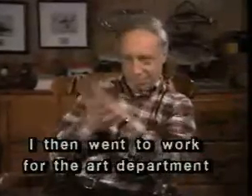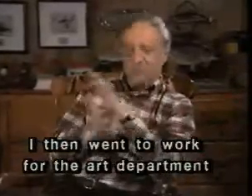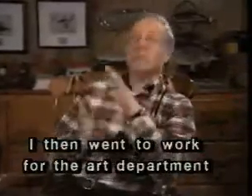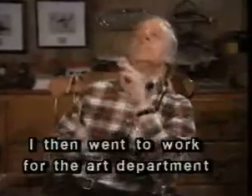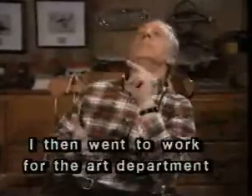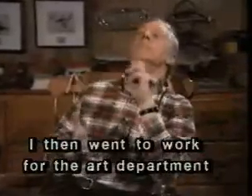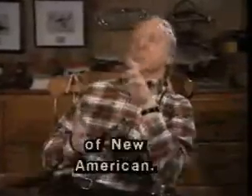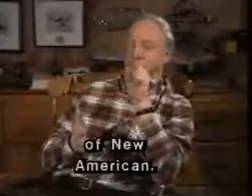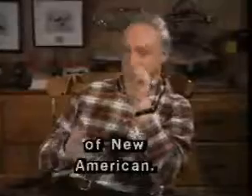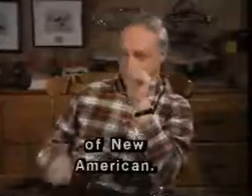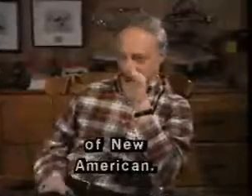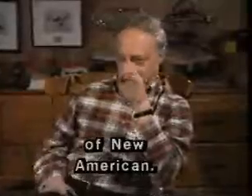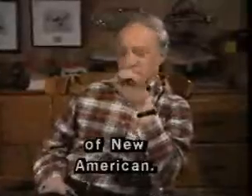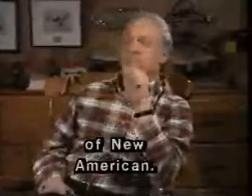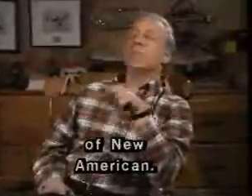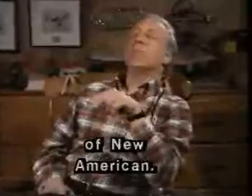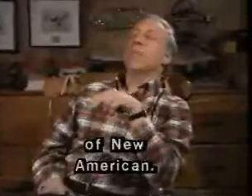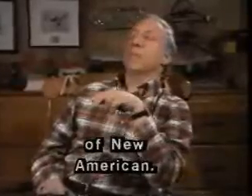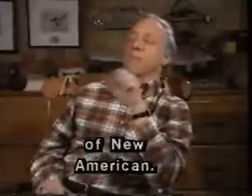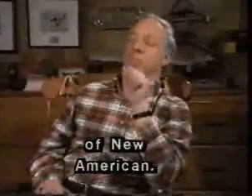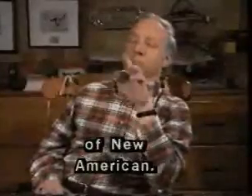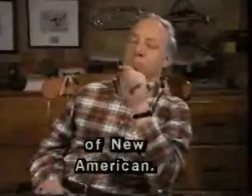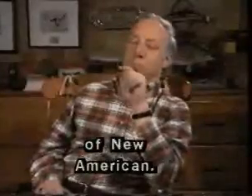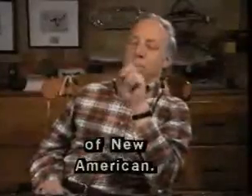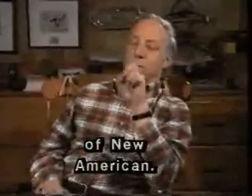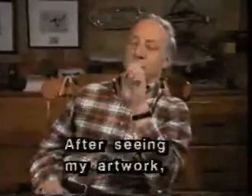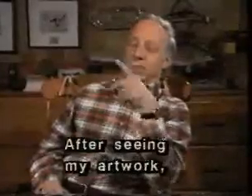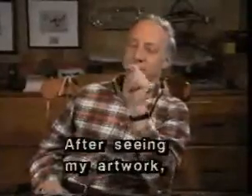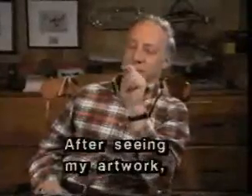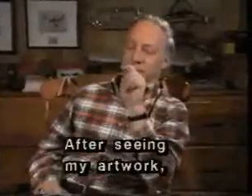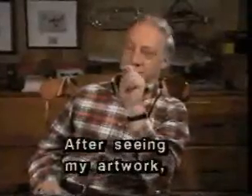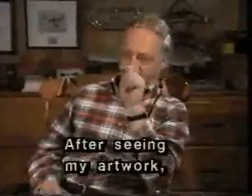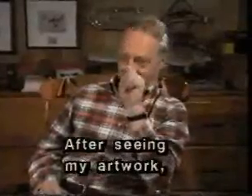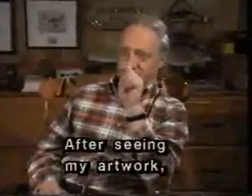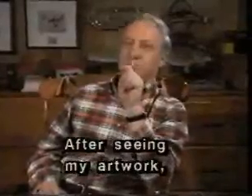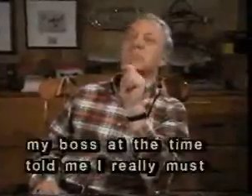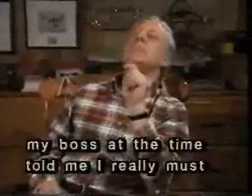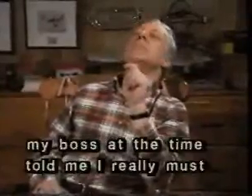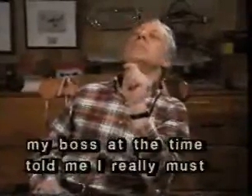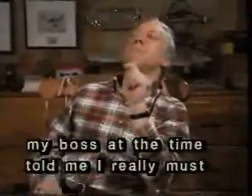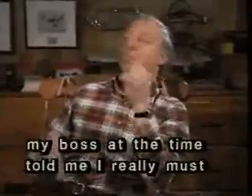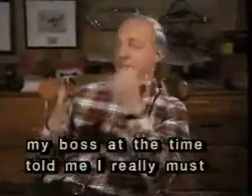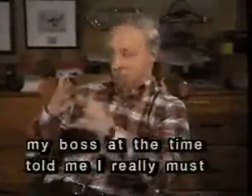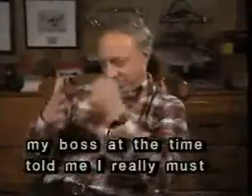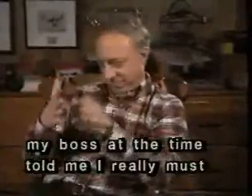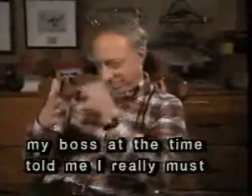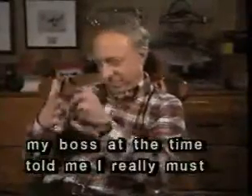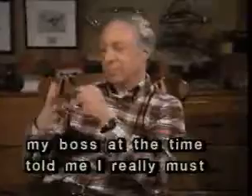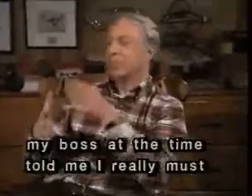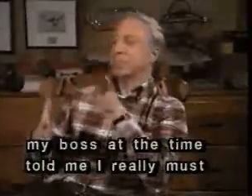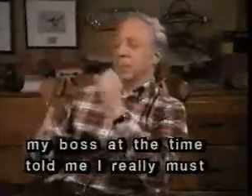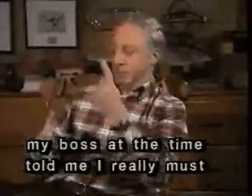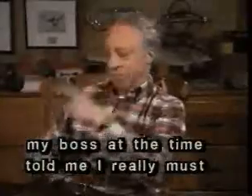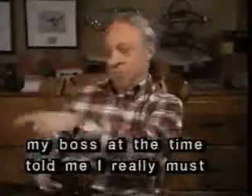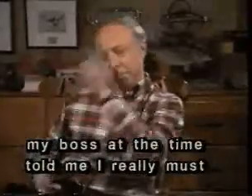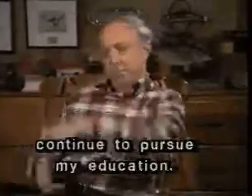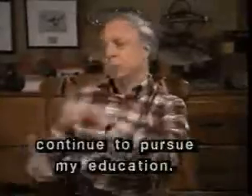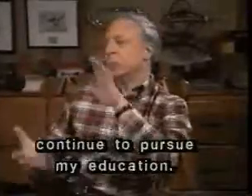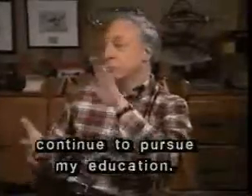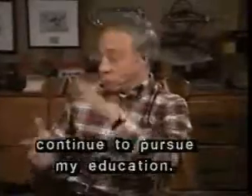art department of New American. After seeing my artwork, my boss at the time told me I really must continue